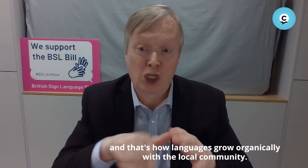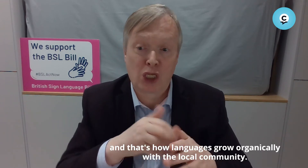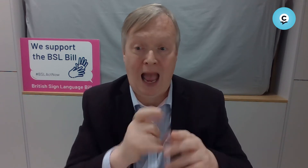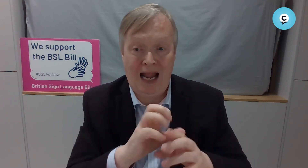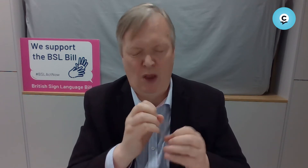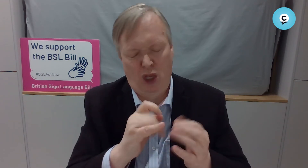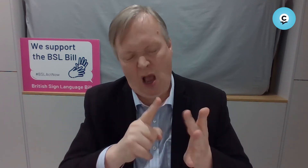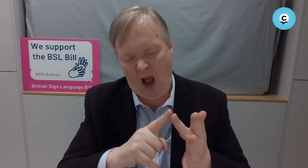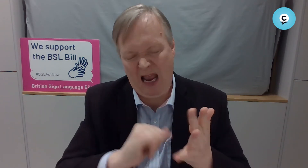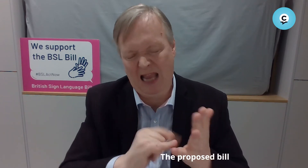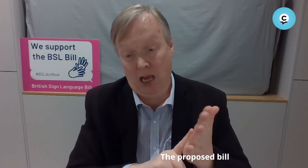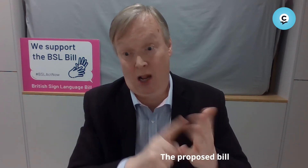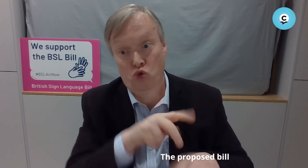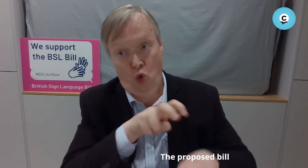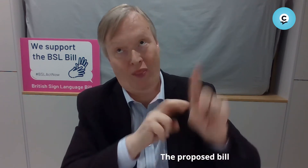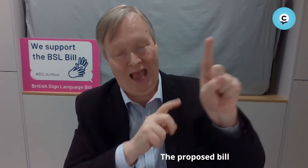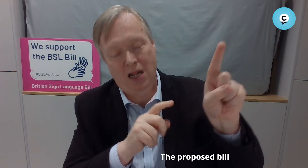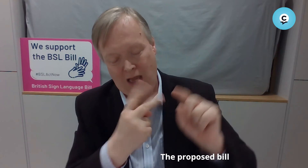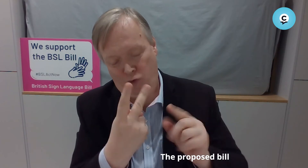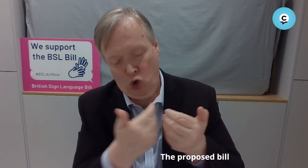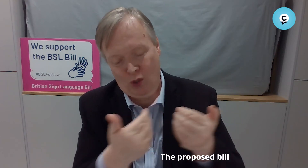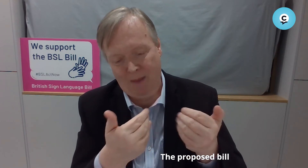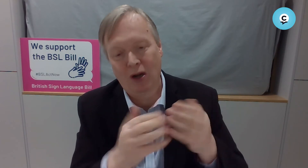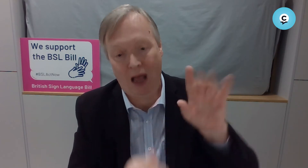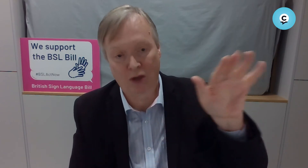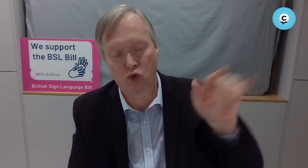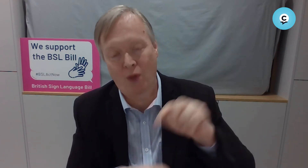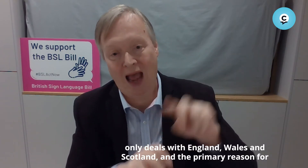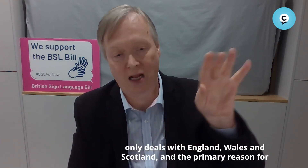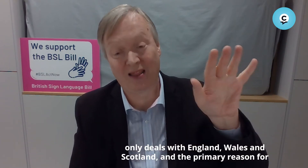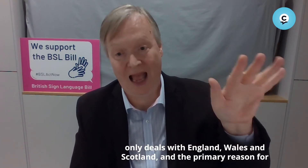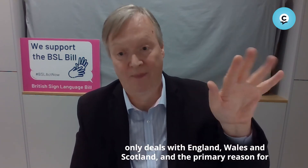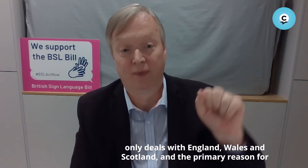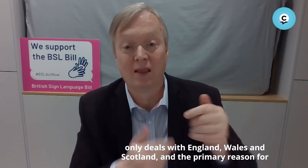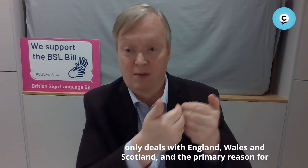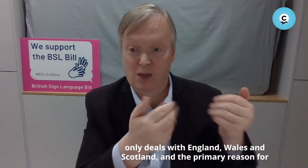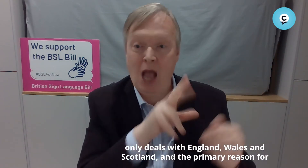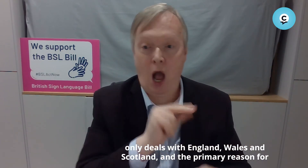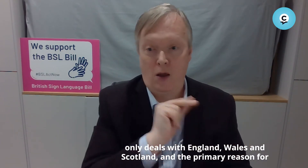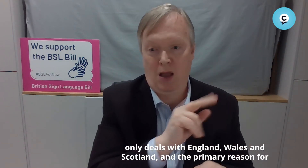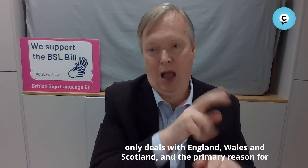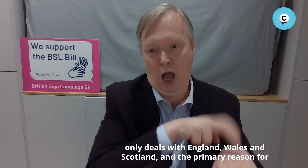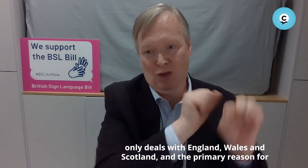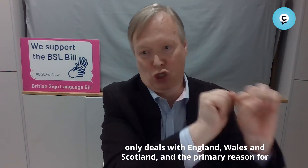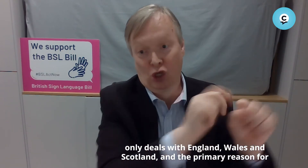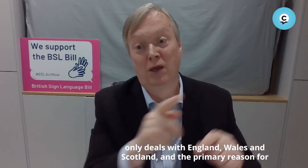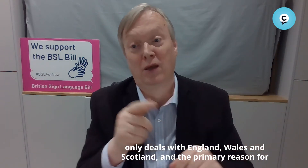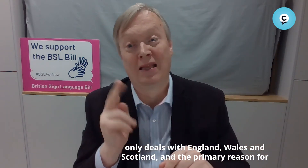community. The proposed bill only deals with England, Wales, and Scotland, and